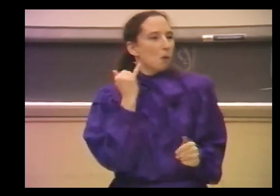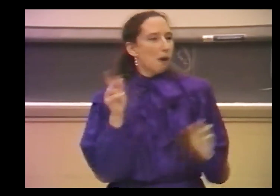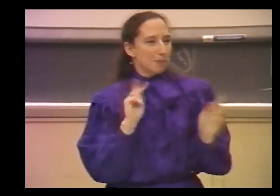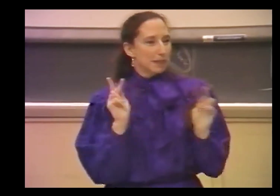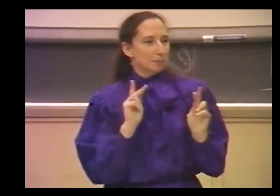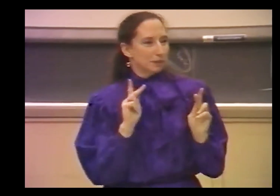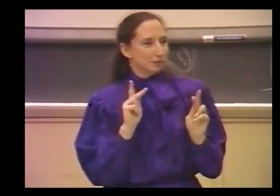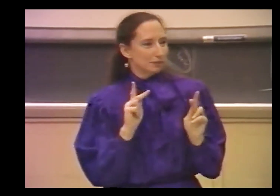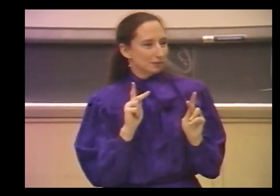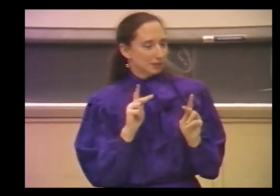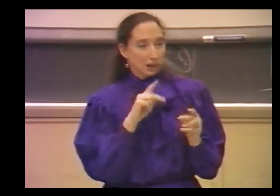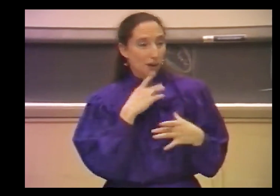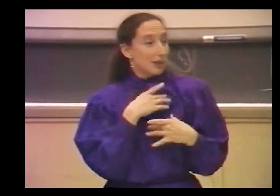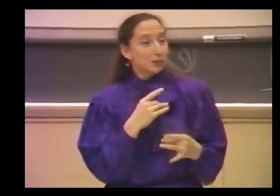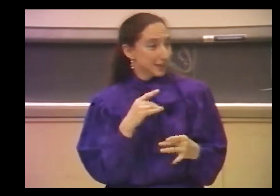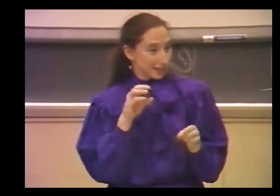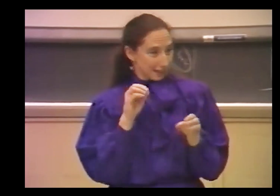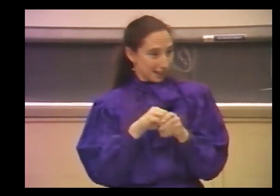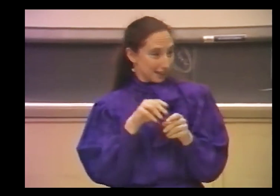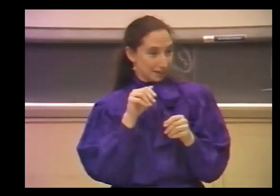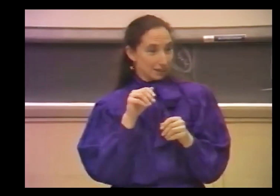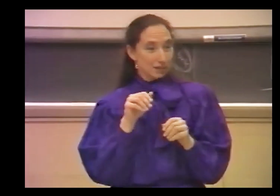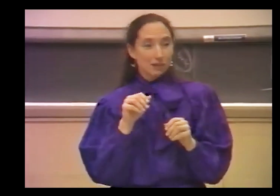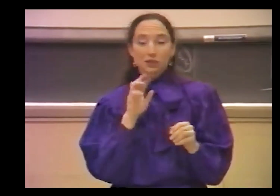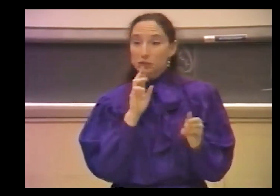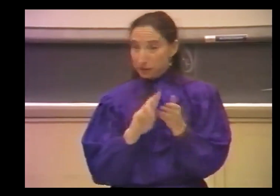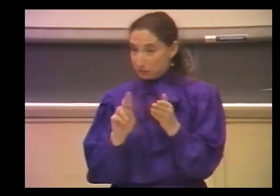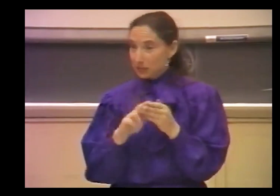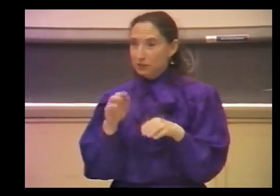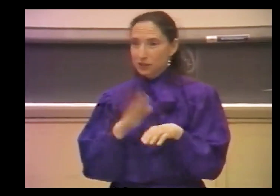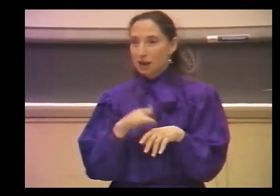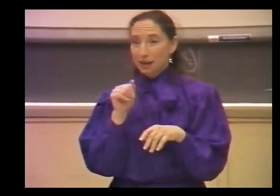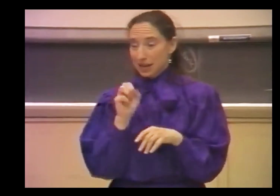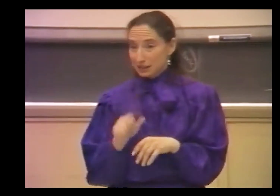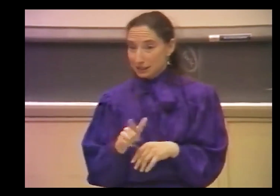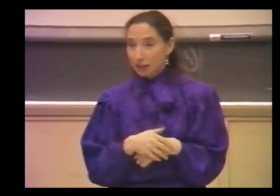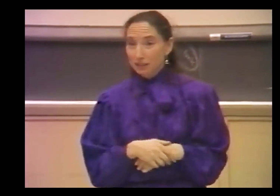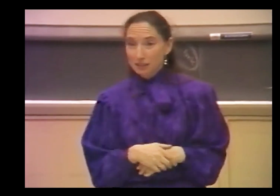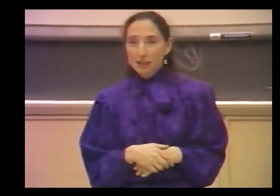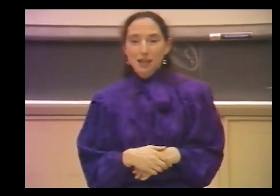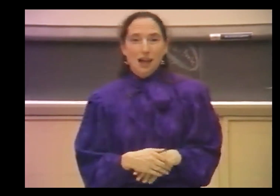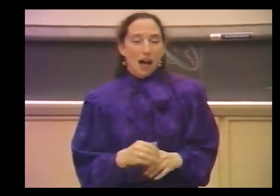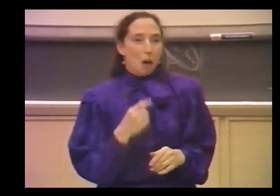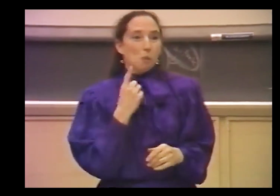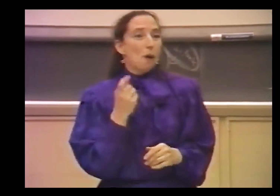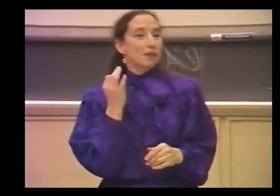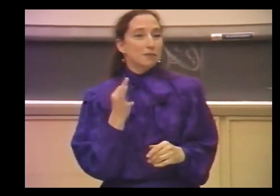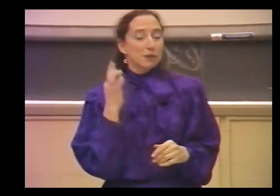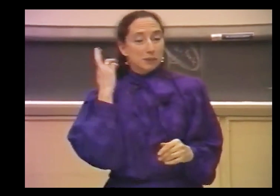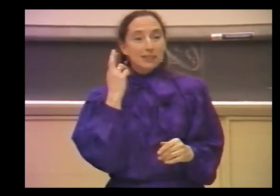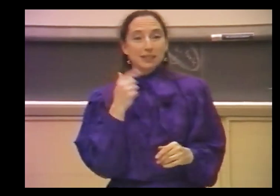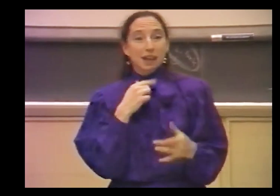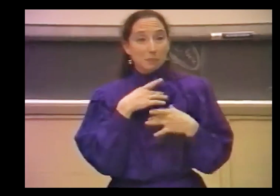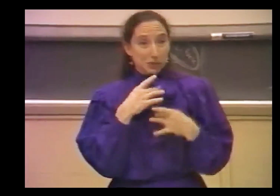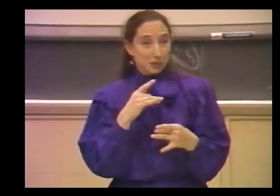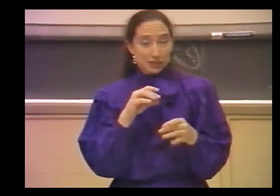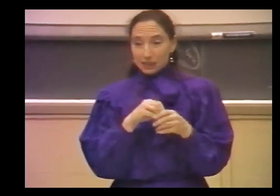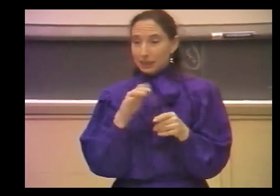why people are interested in doing research on ASL. One of the reasons I'm interested in